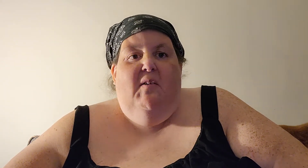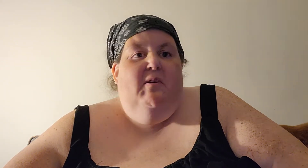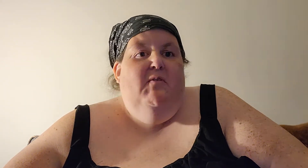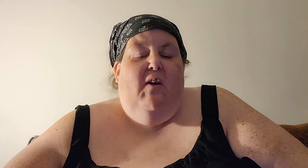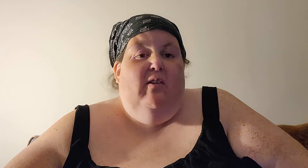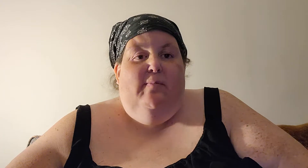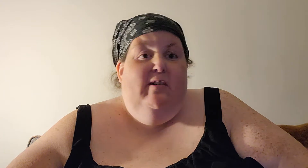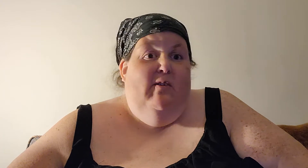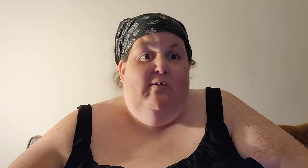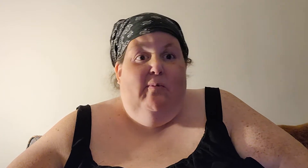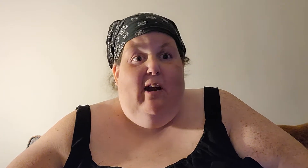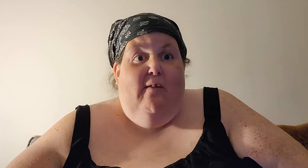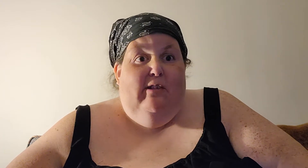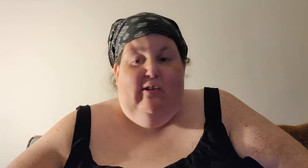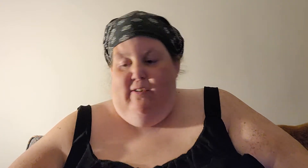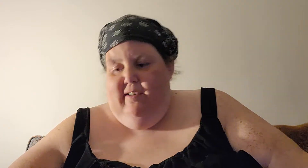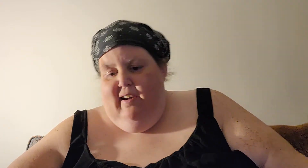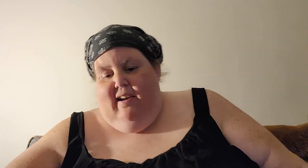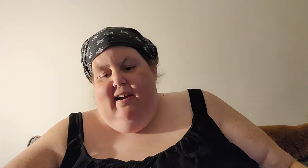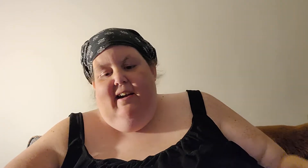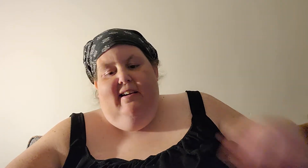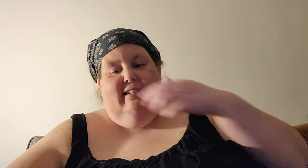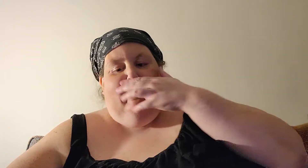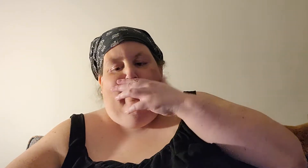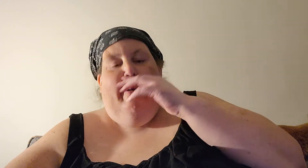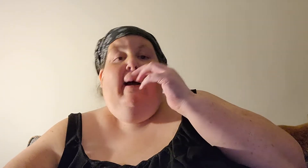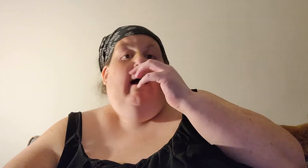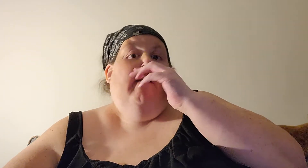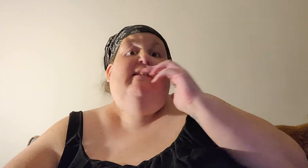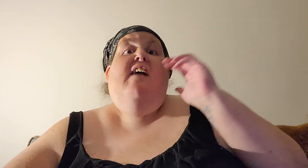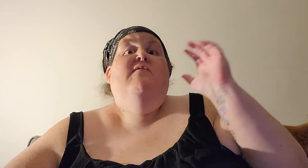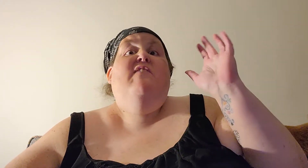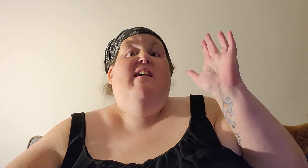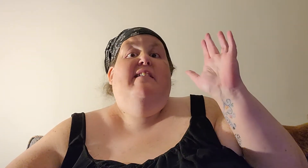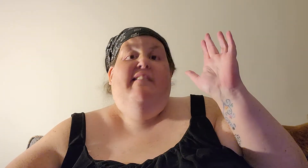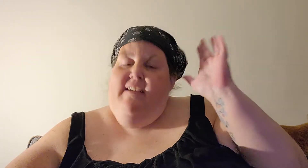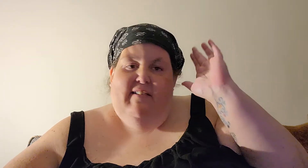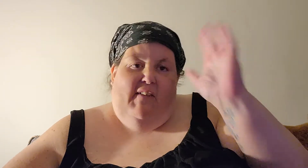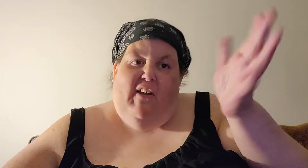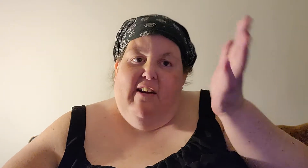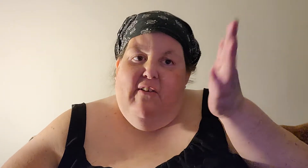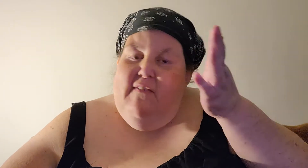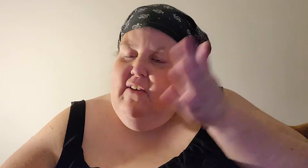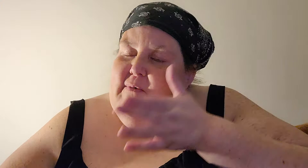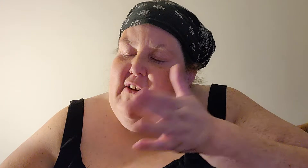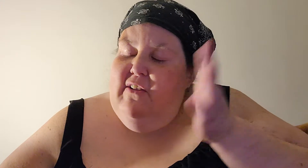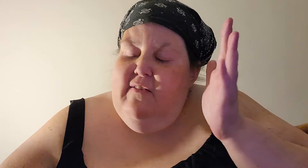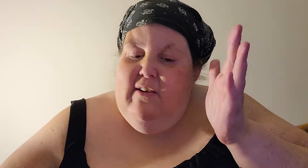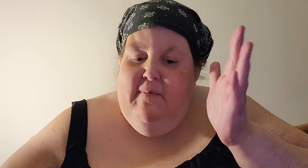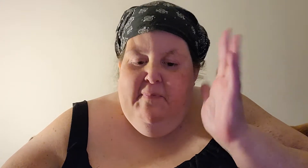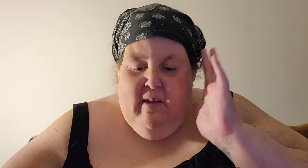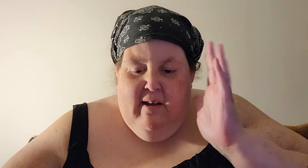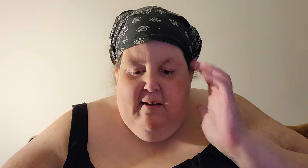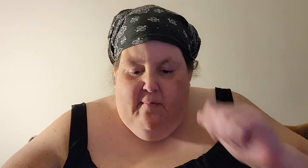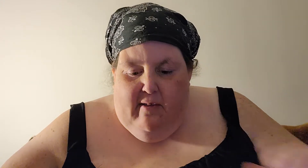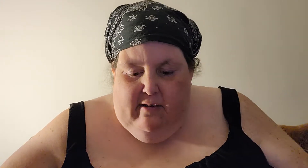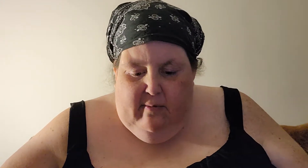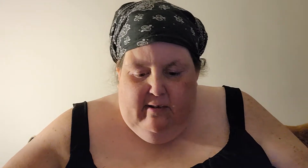Anyone who follows me knows what I was doing. So I was having fun. Not that I don't have fun with all of you. But this was